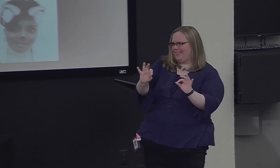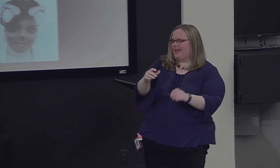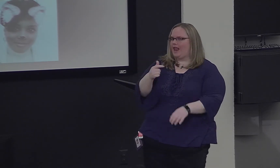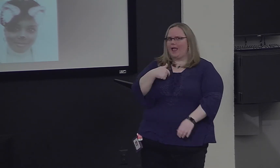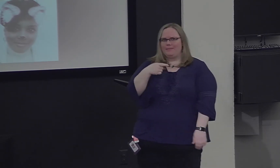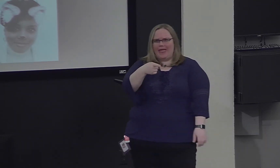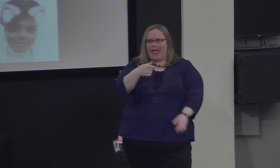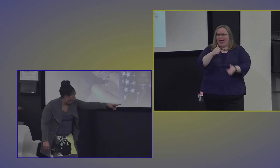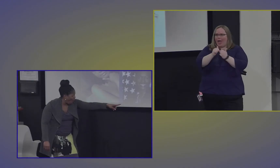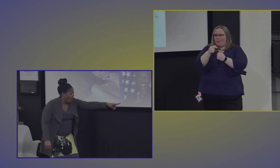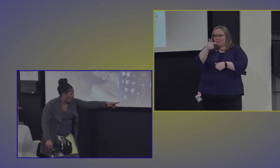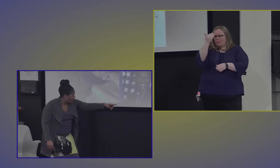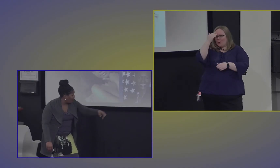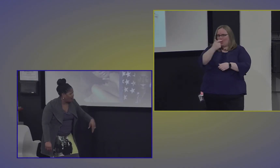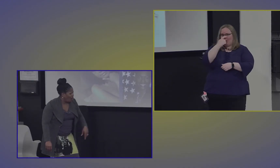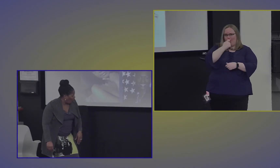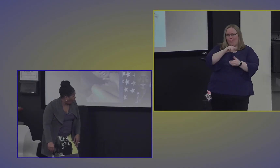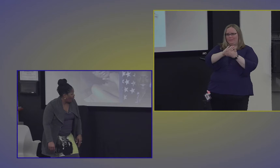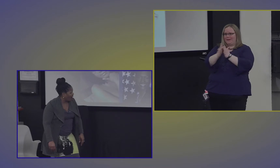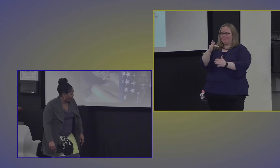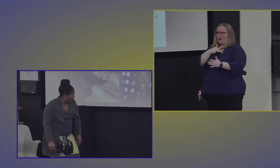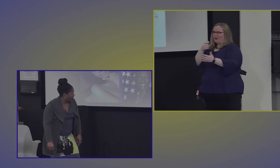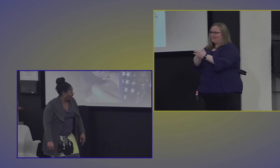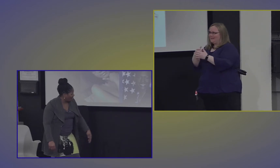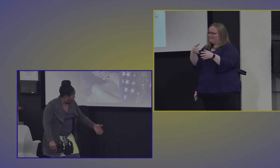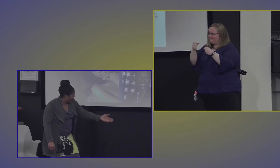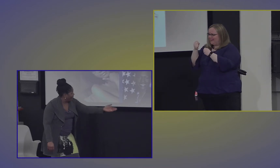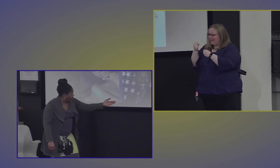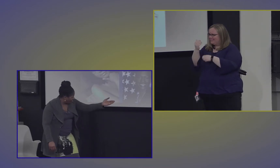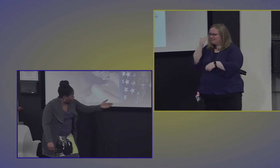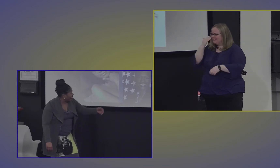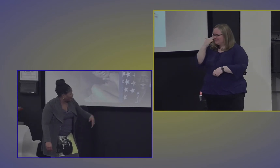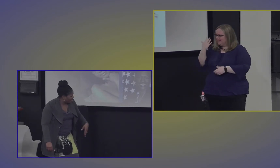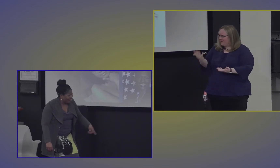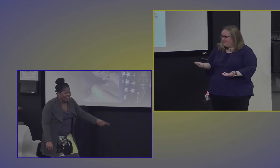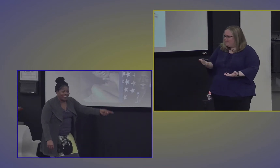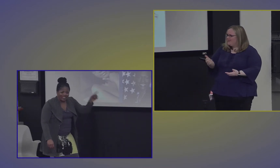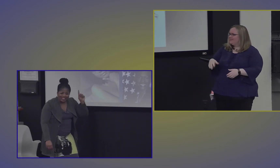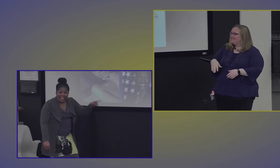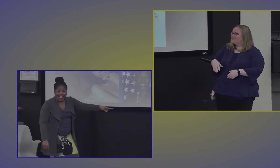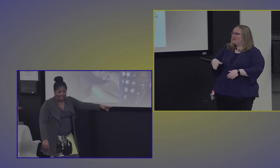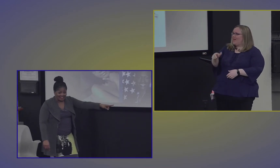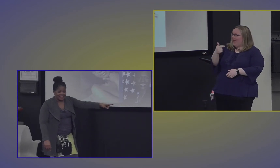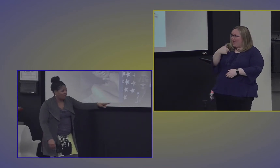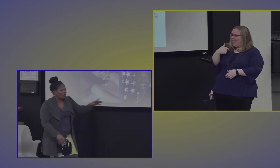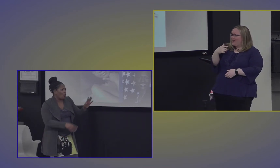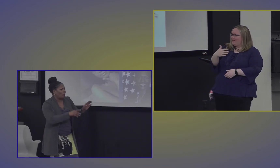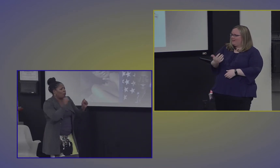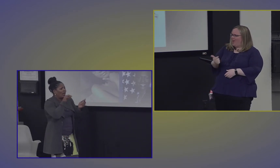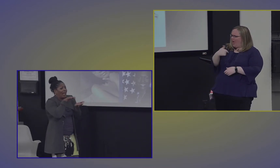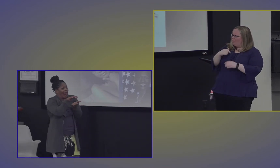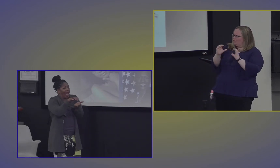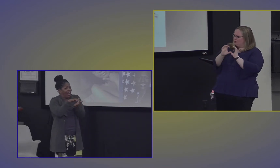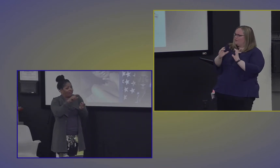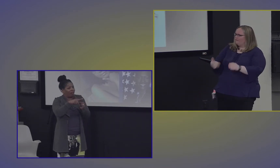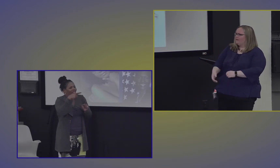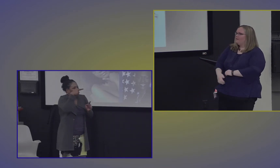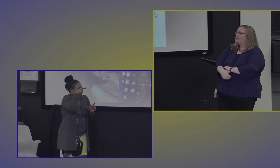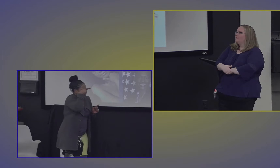I was told by the scheduler that often the emergency room situations that they would send interpreters to would be just somebody with a cold. But how am I ever